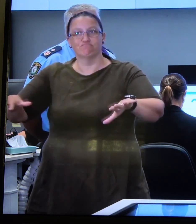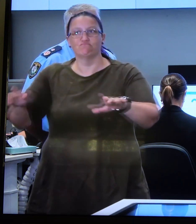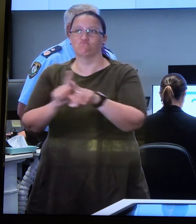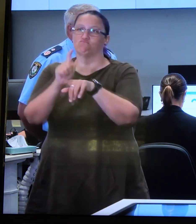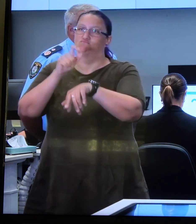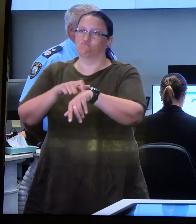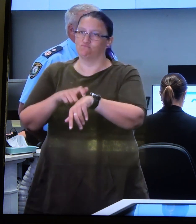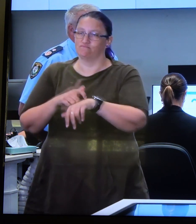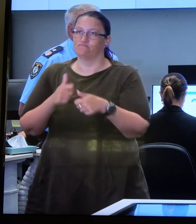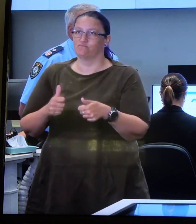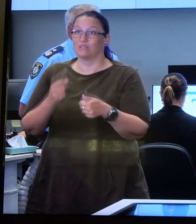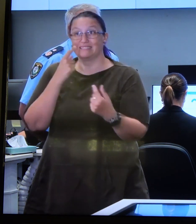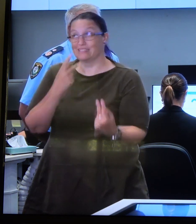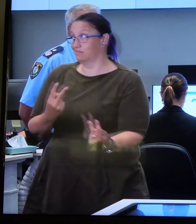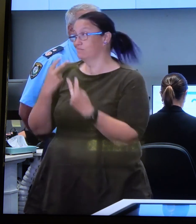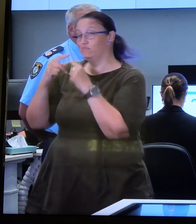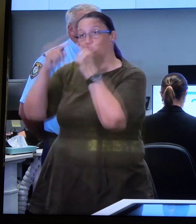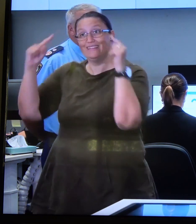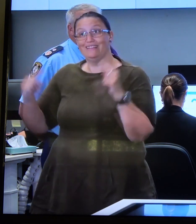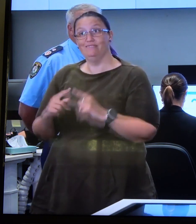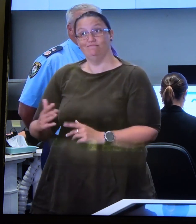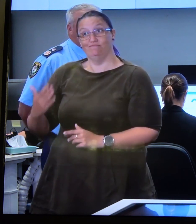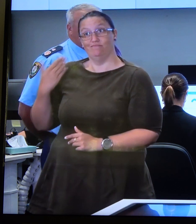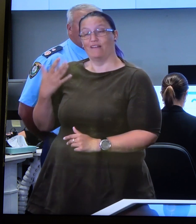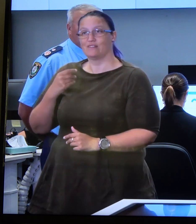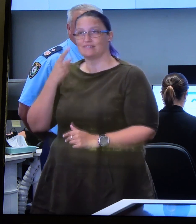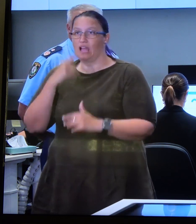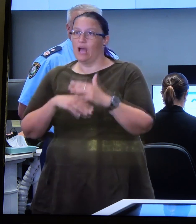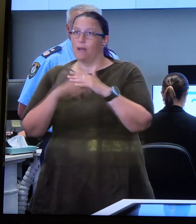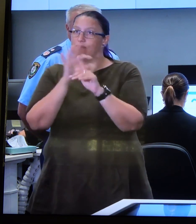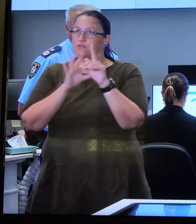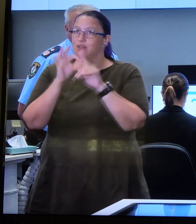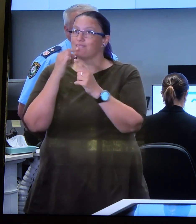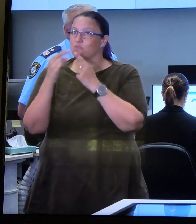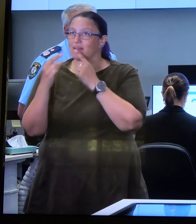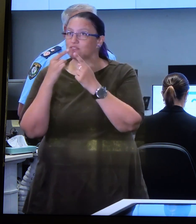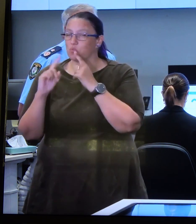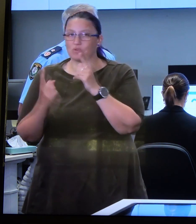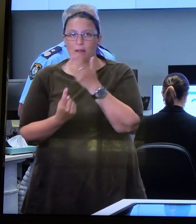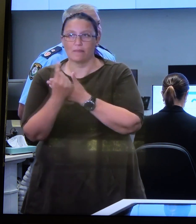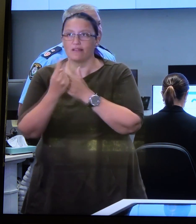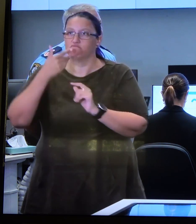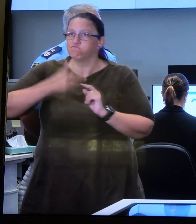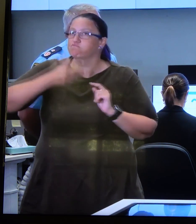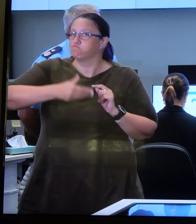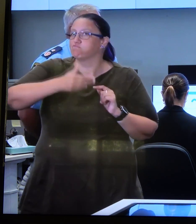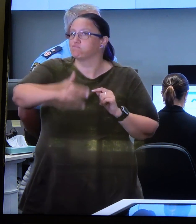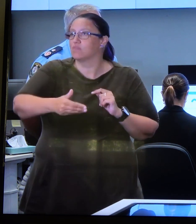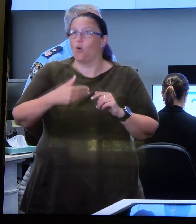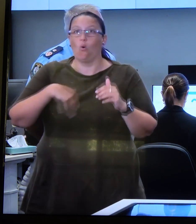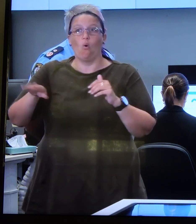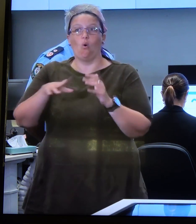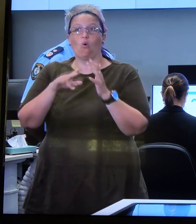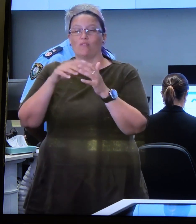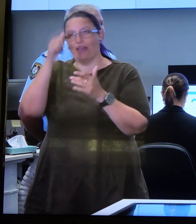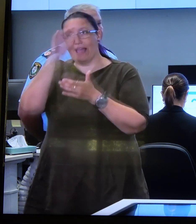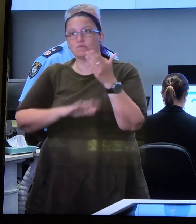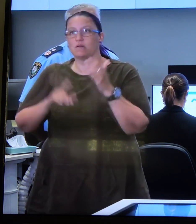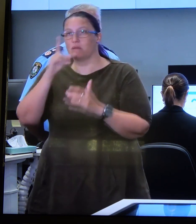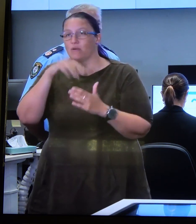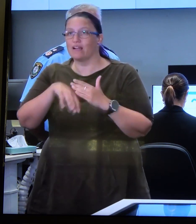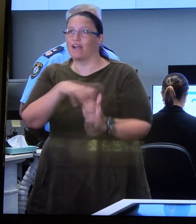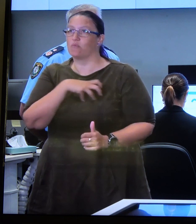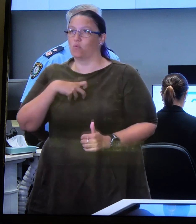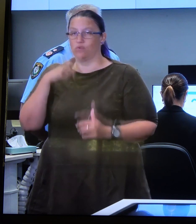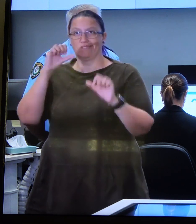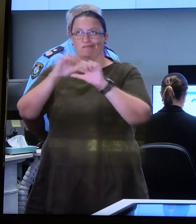me up-to-date information on what's going on. All of our experts in this room who are coordinating a whole of government response will have that data